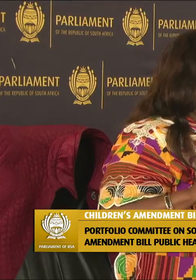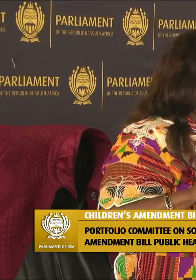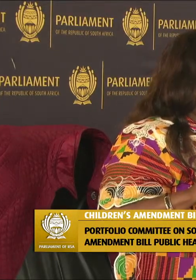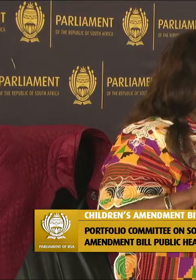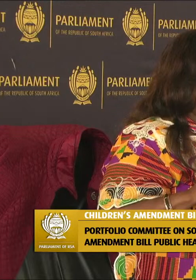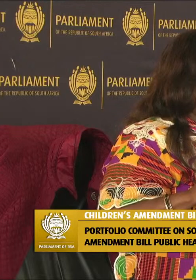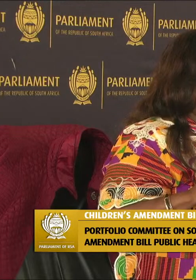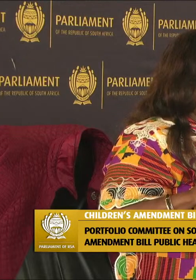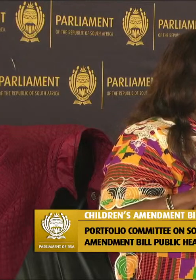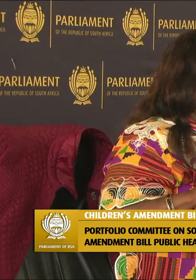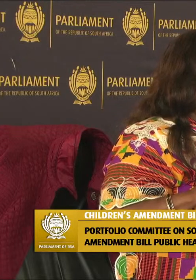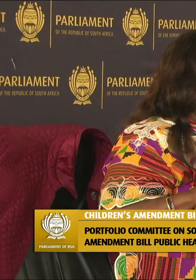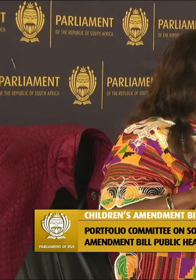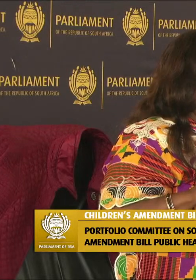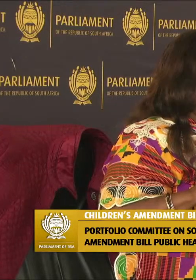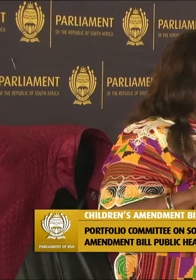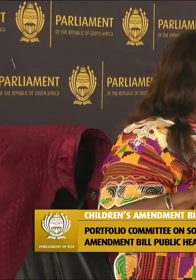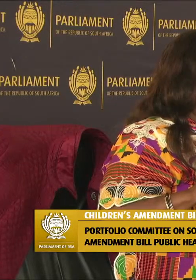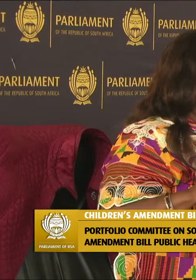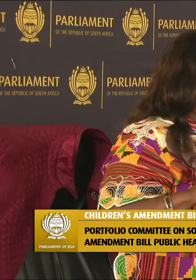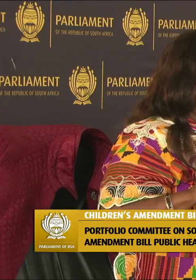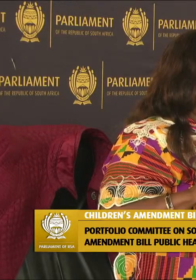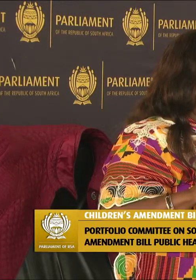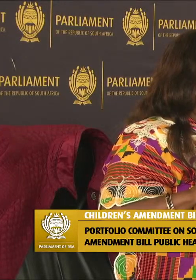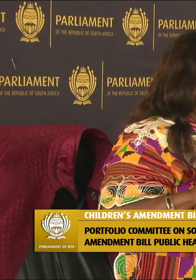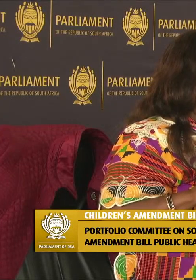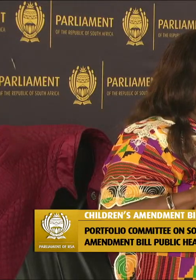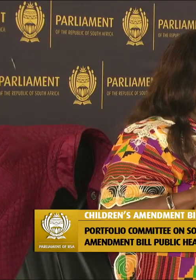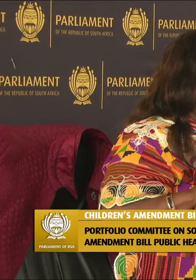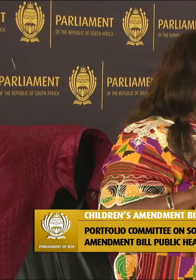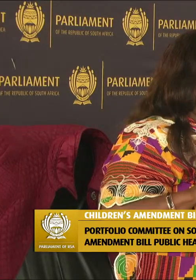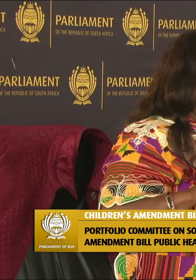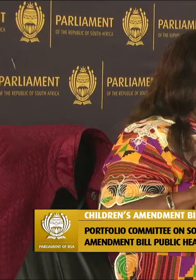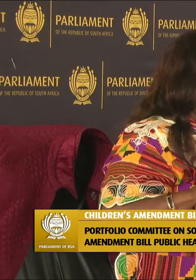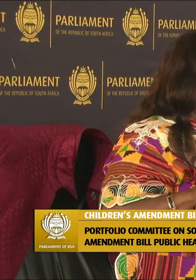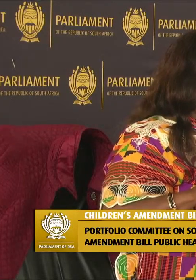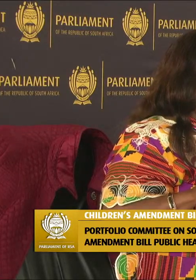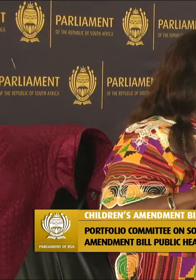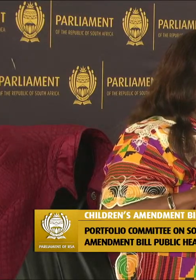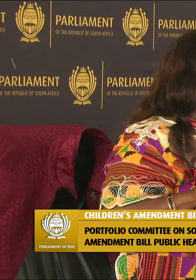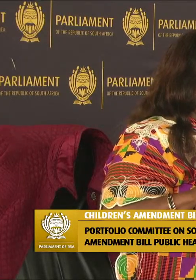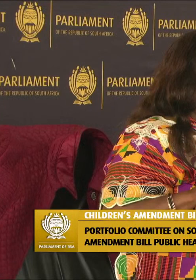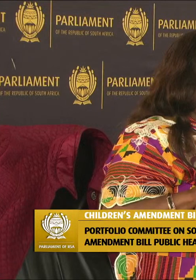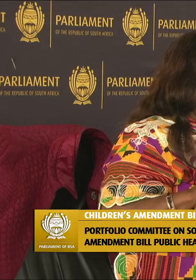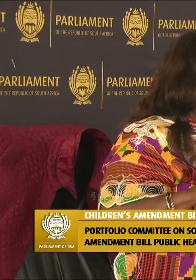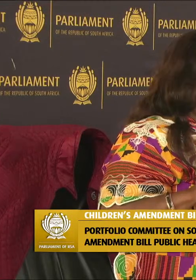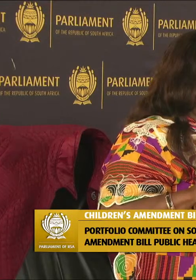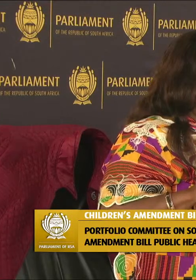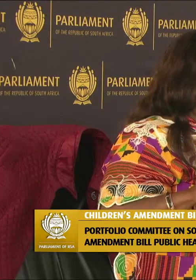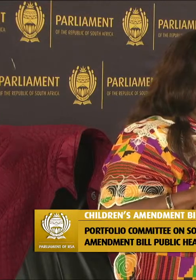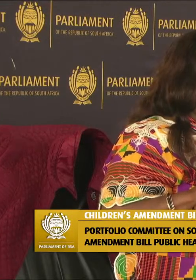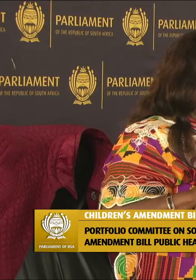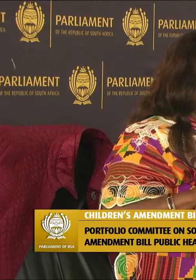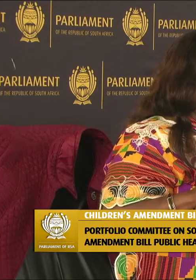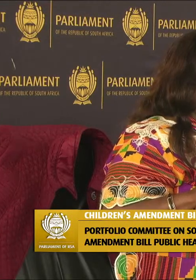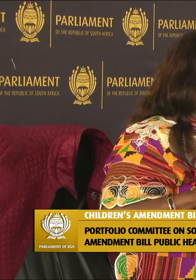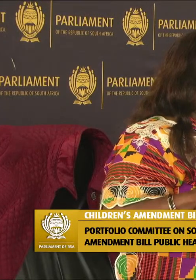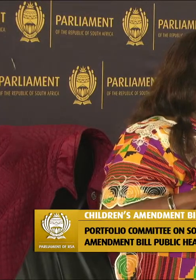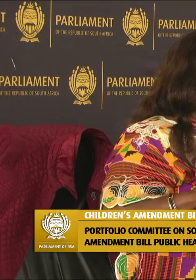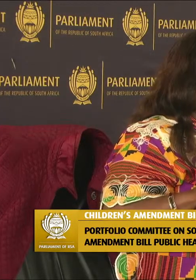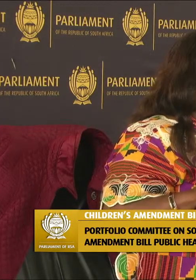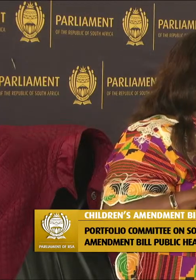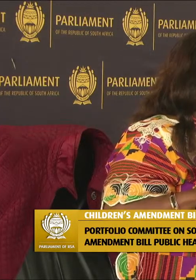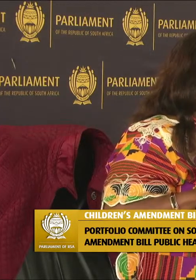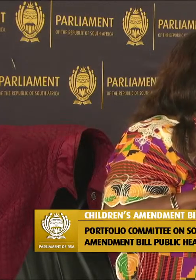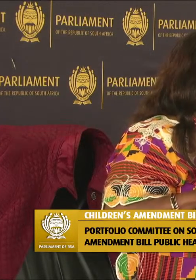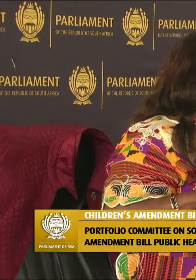When time goes on, things change. We need to change with time so that we are able